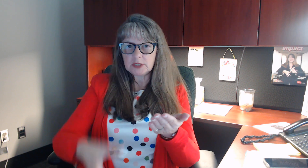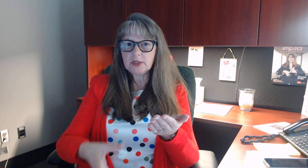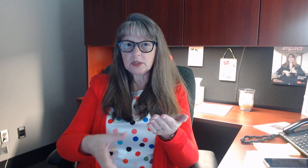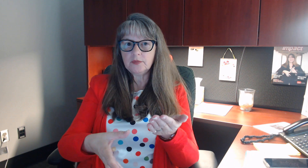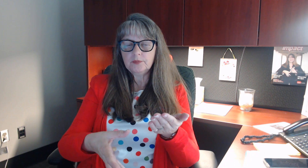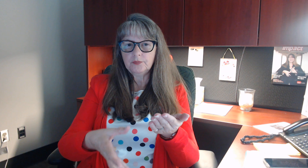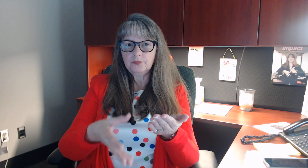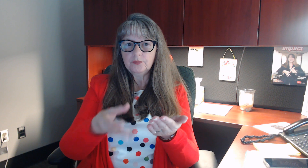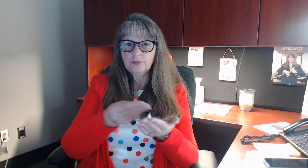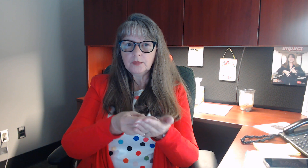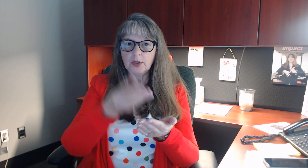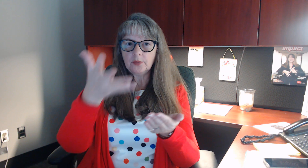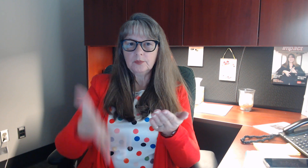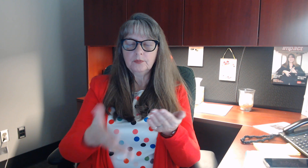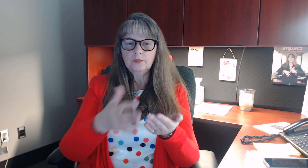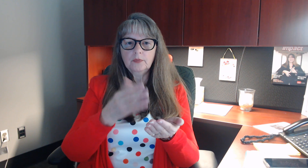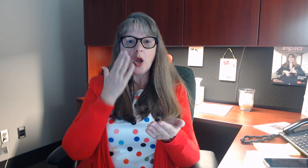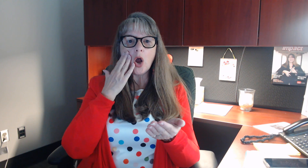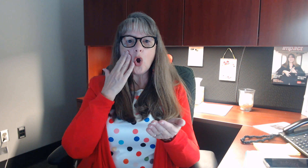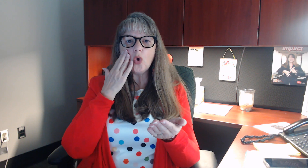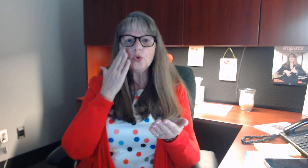expensive, you know. Oh, you know